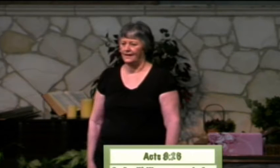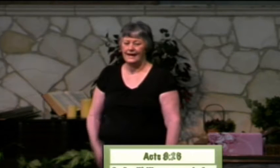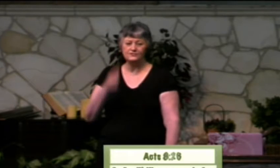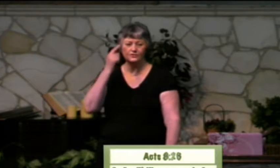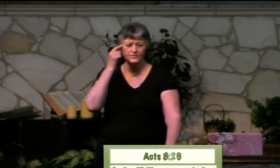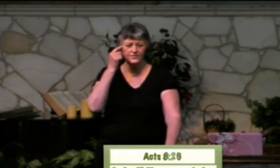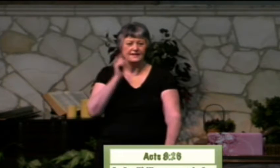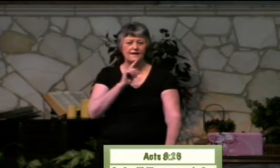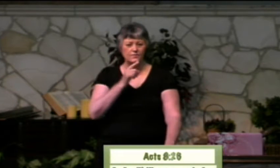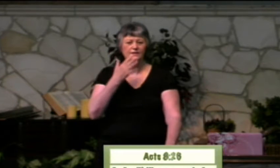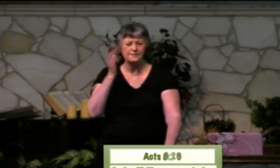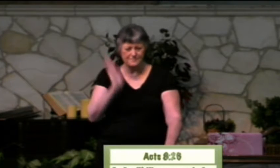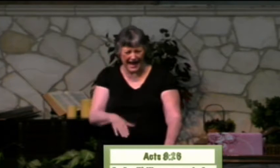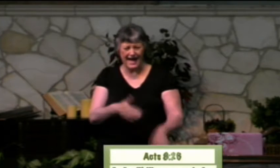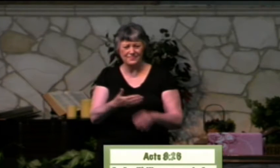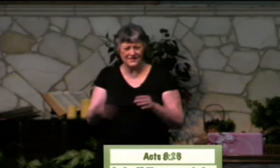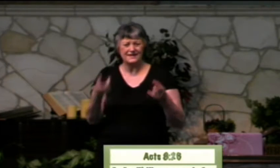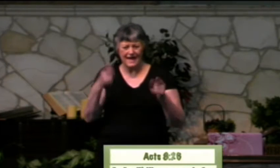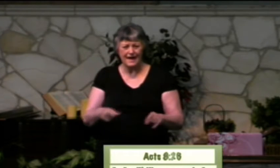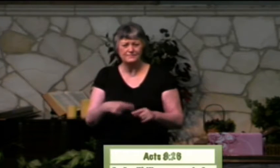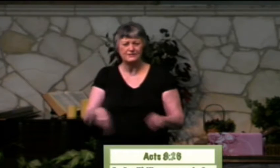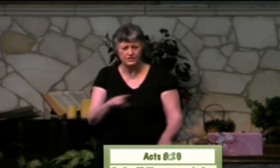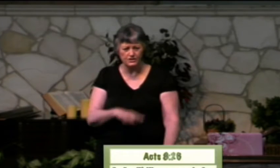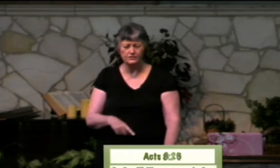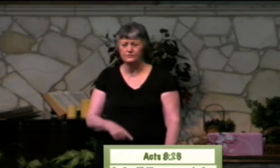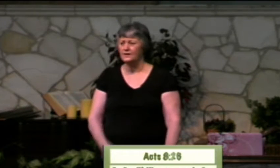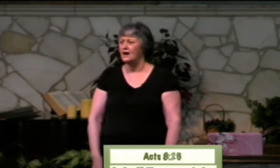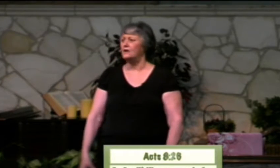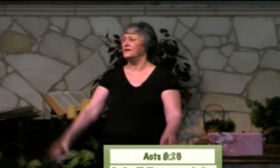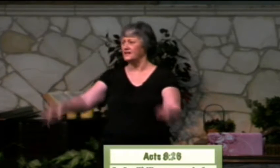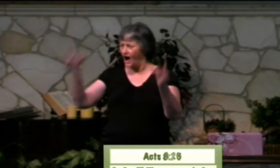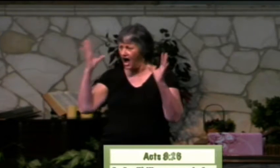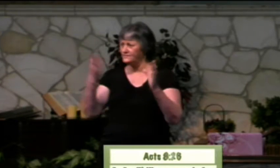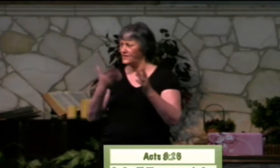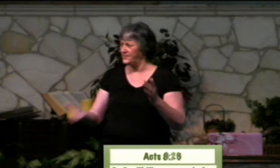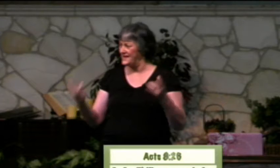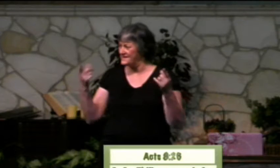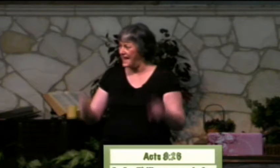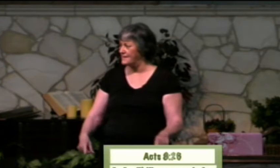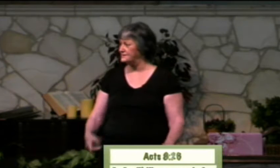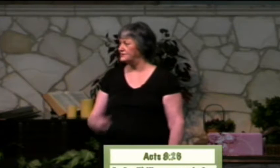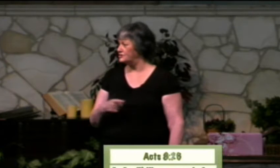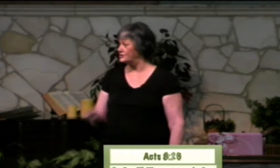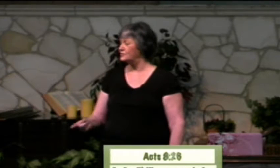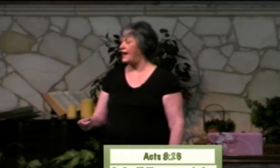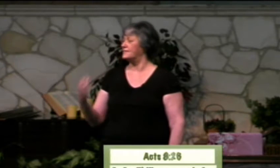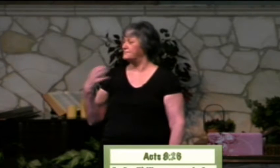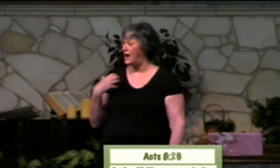And you think a really bad thing happened to you, a really awful thing happened to you, and the boss was